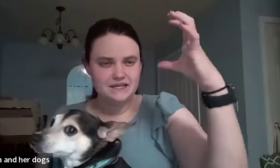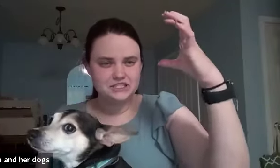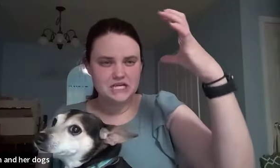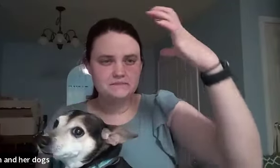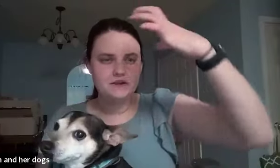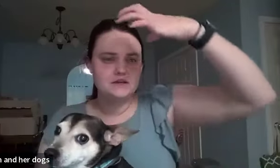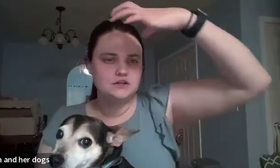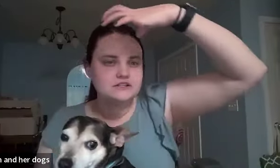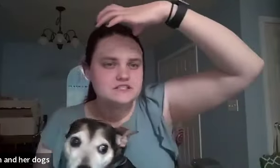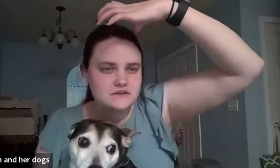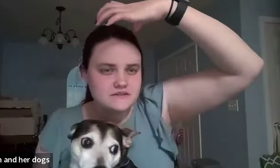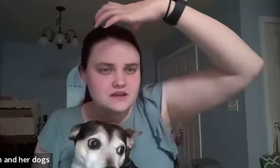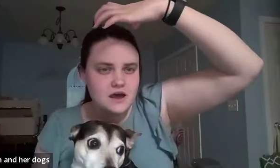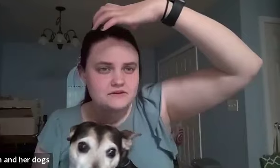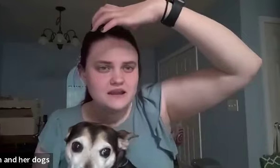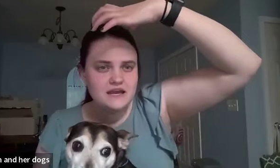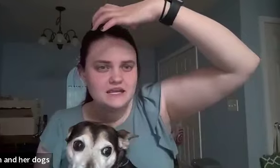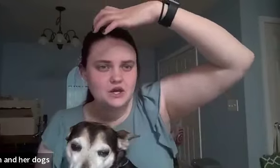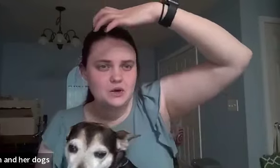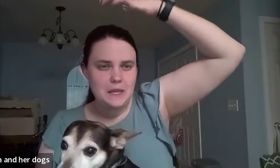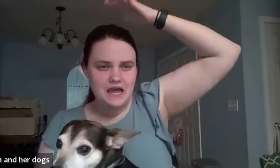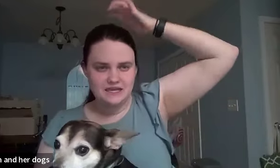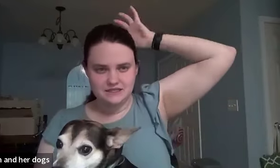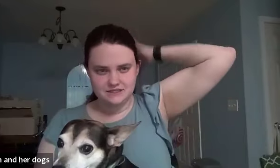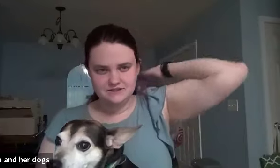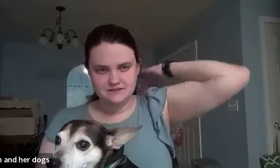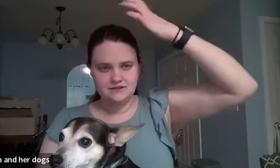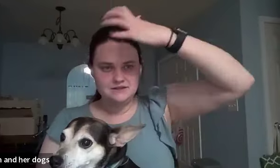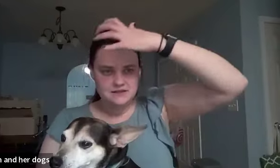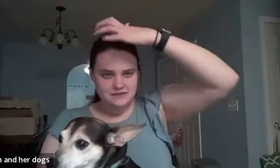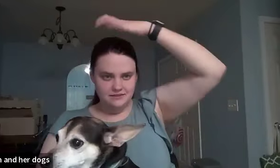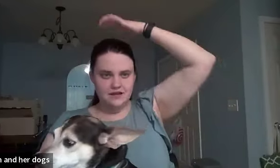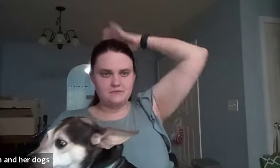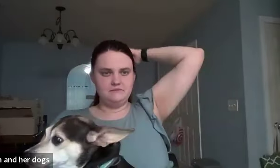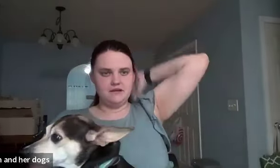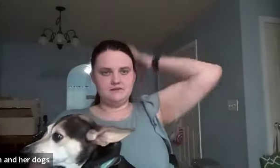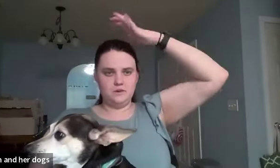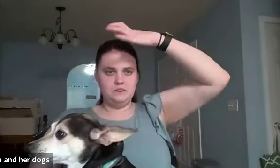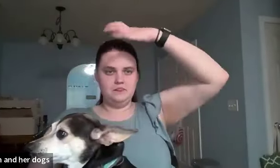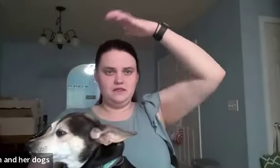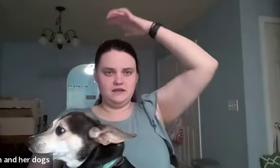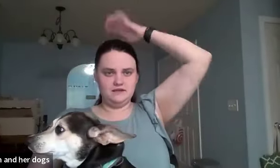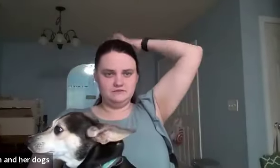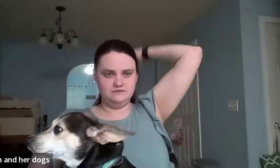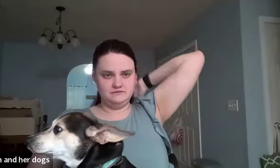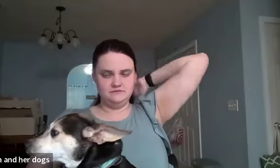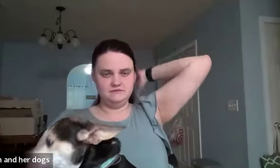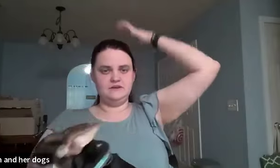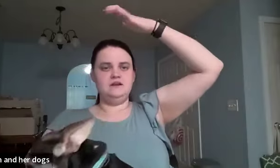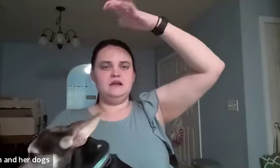kind of shape. You're gonna start at the top of your head and go lion. Lion. I'm gonna lean back a little. Lion.